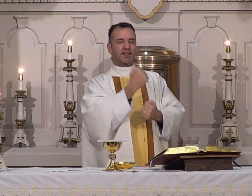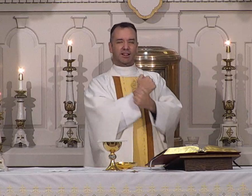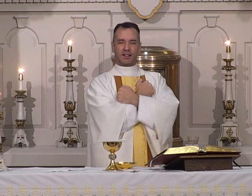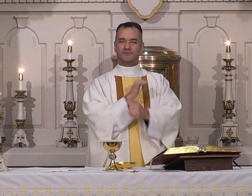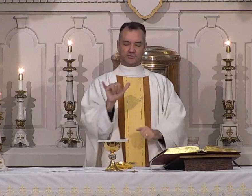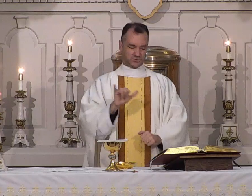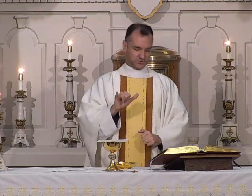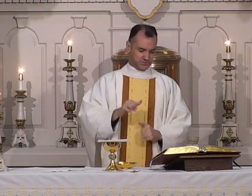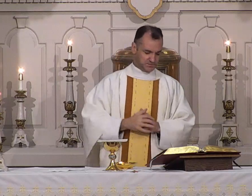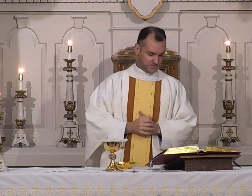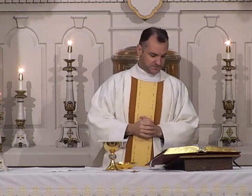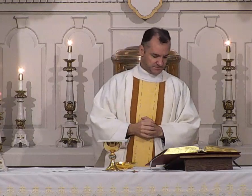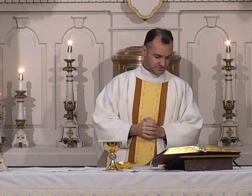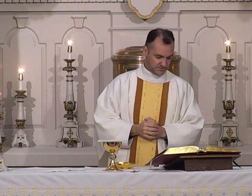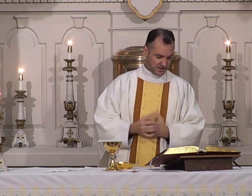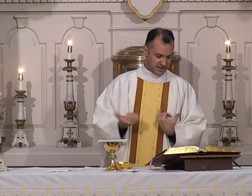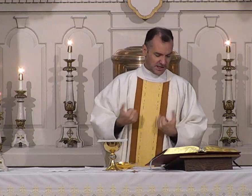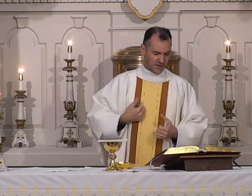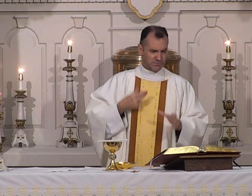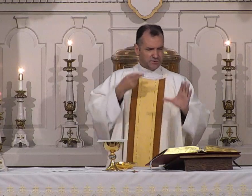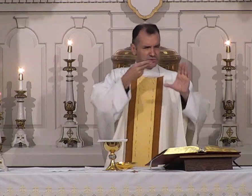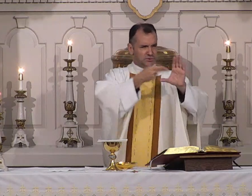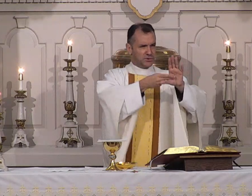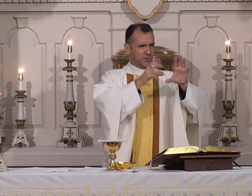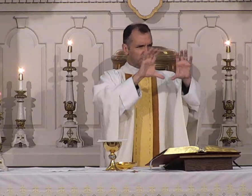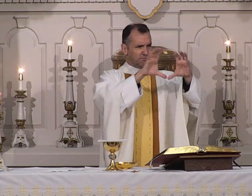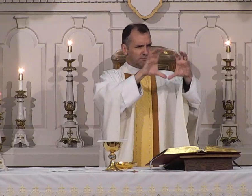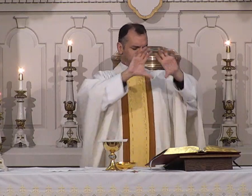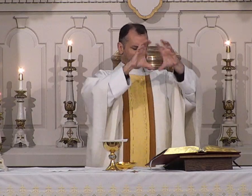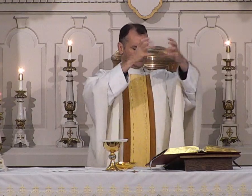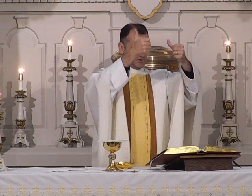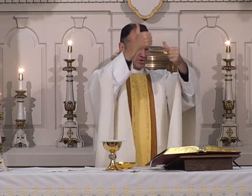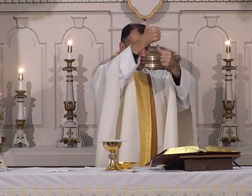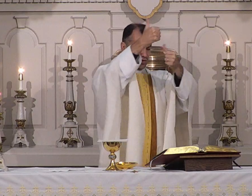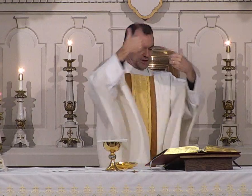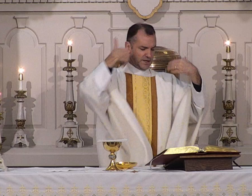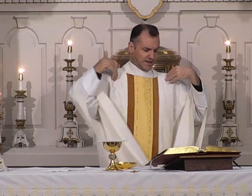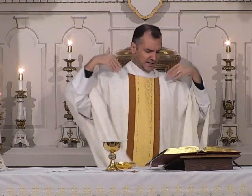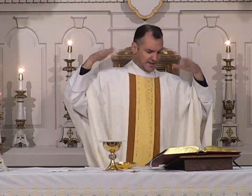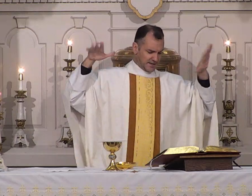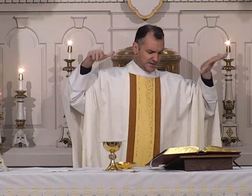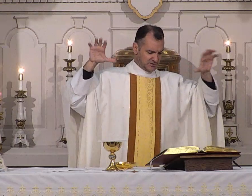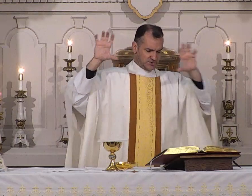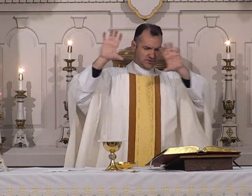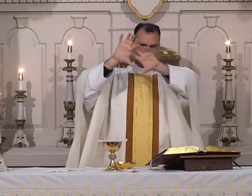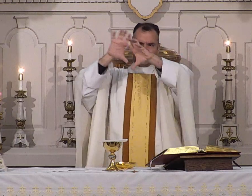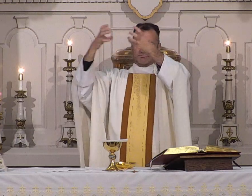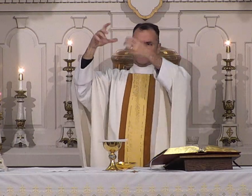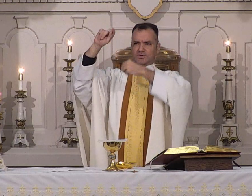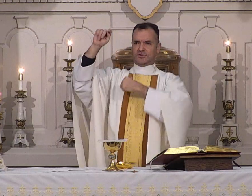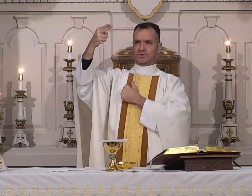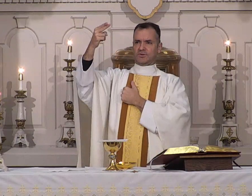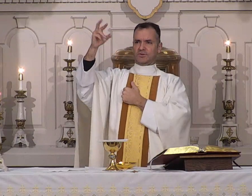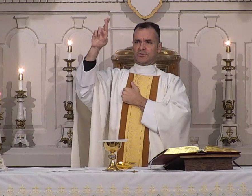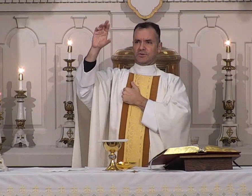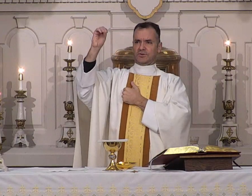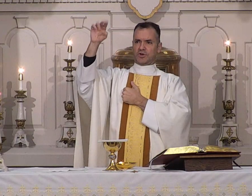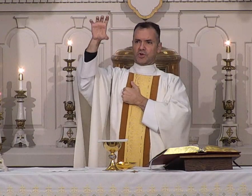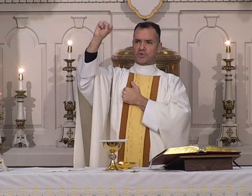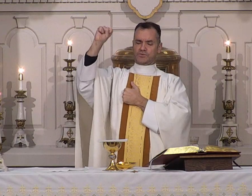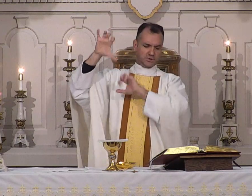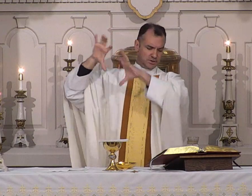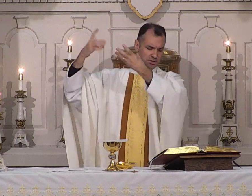And so, with angels and archangels, with thrones and